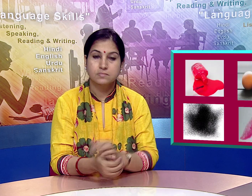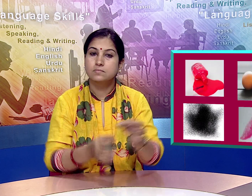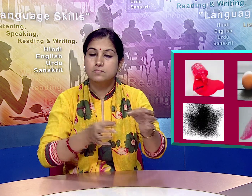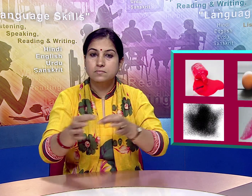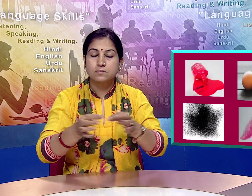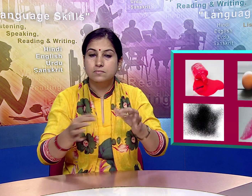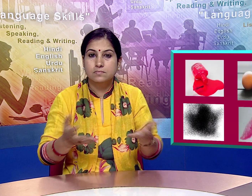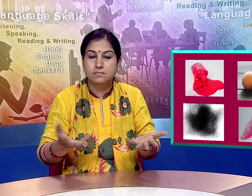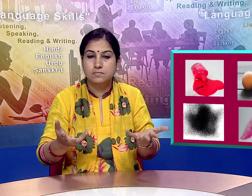like egg stain,